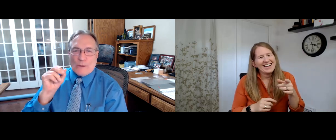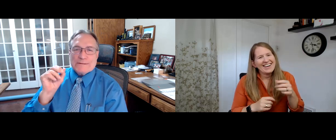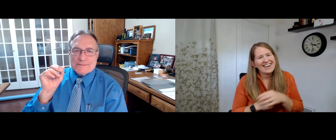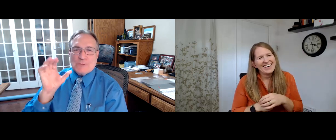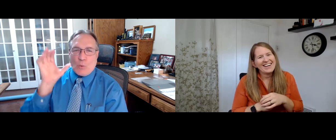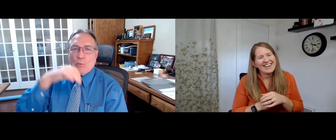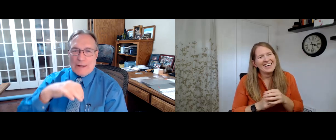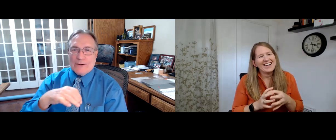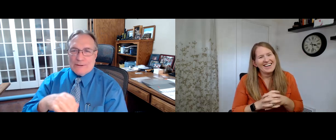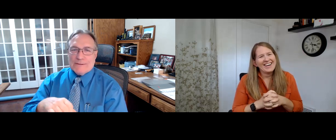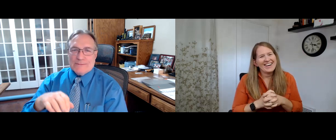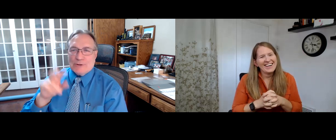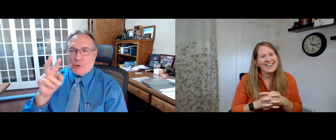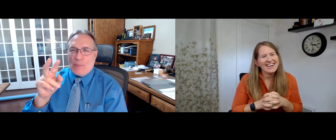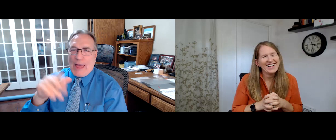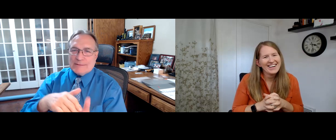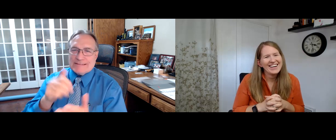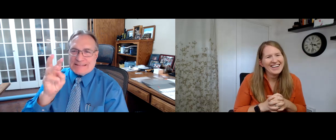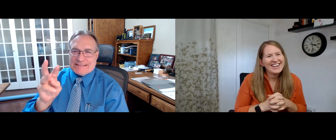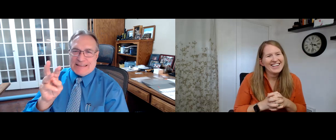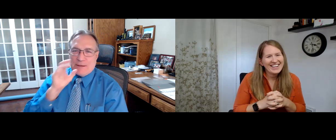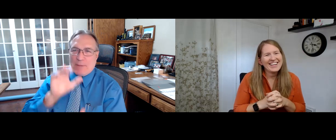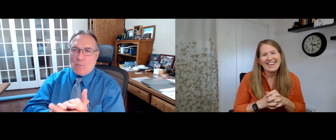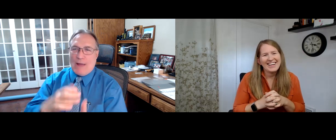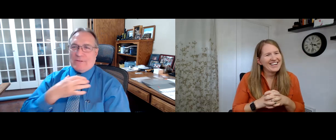Was weird in 2000.